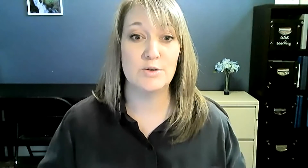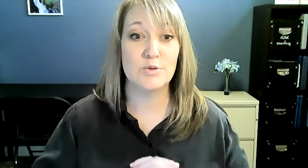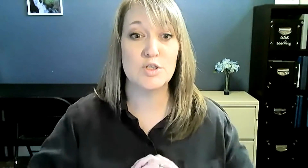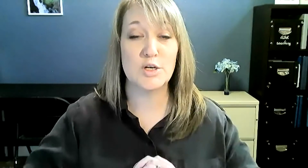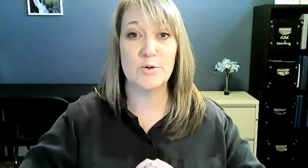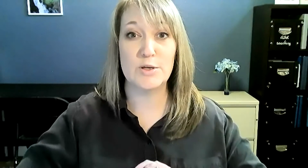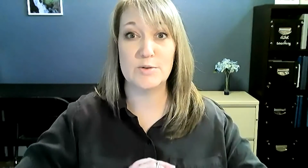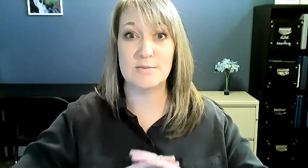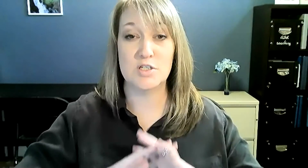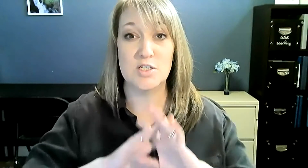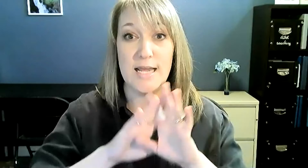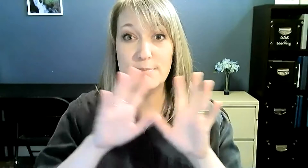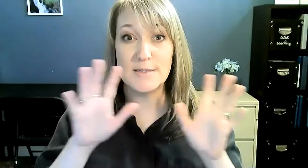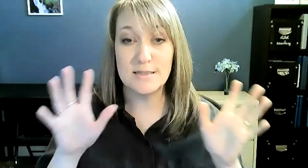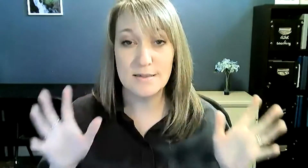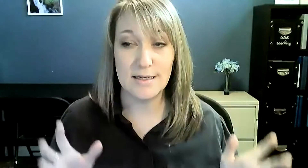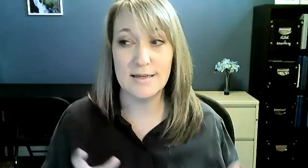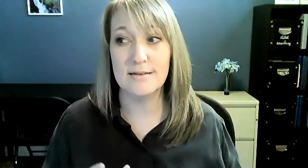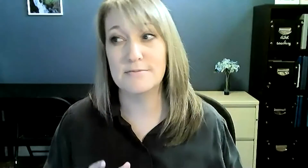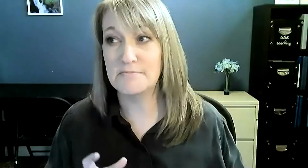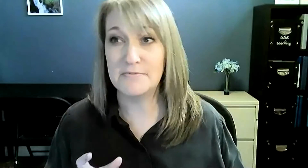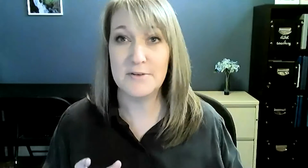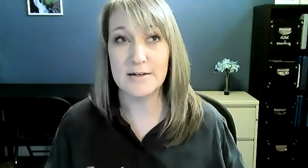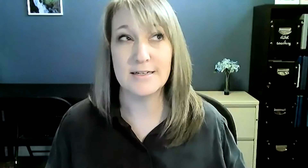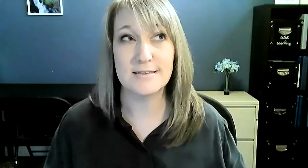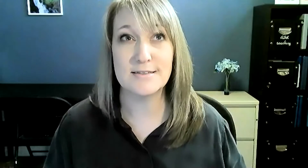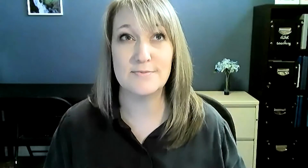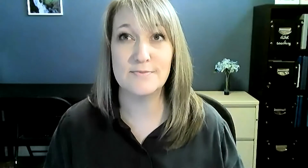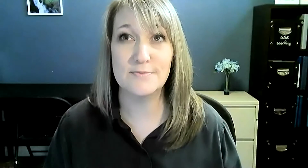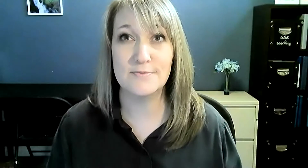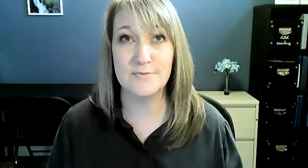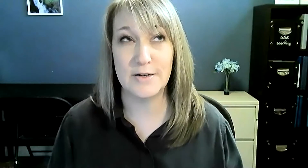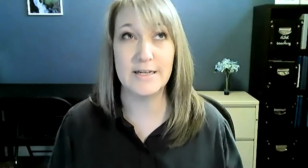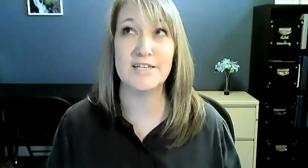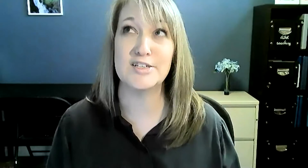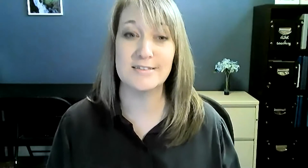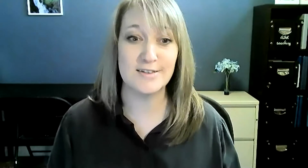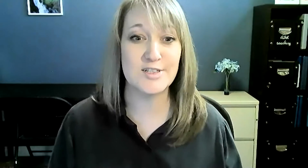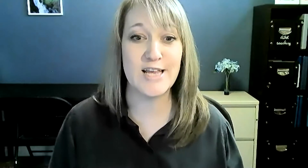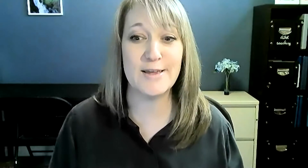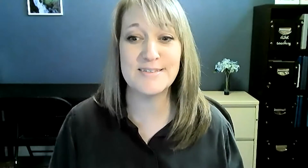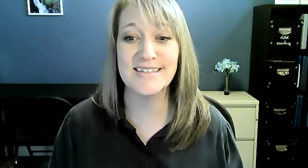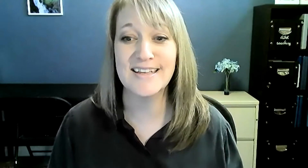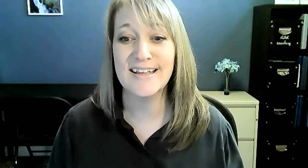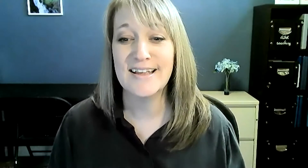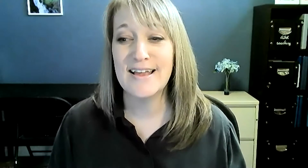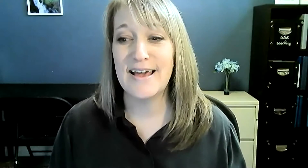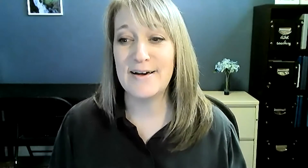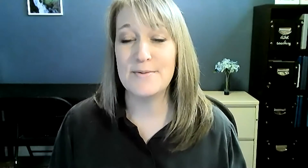to show you some shapes and various variations on shapes for